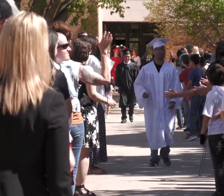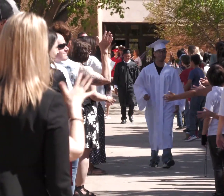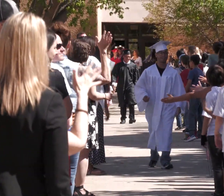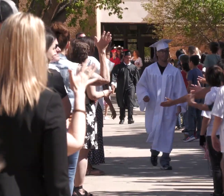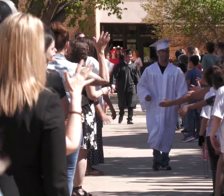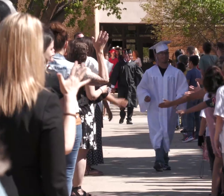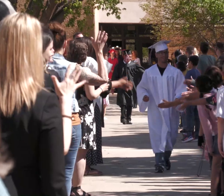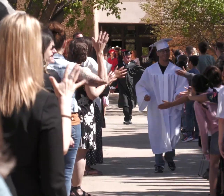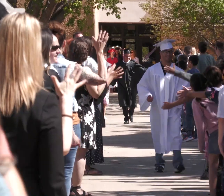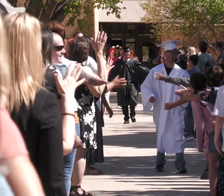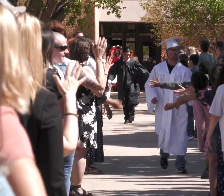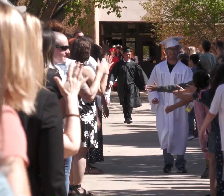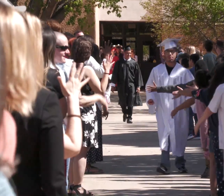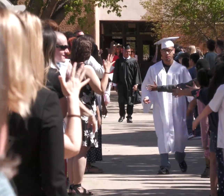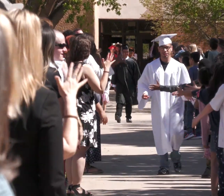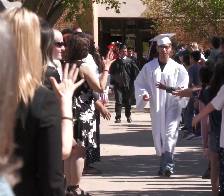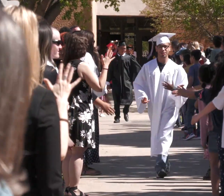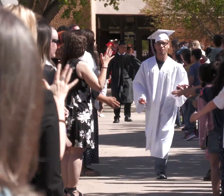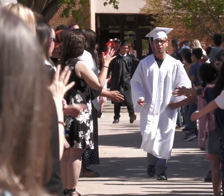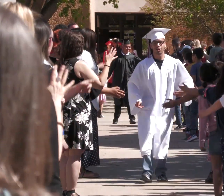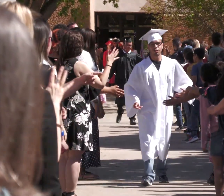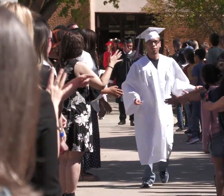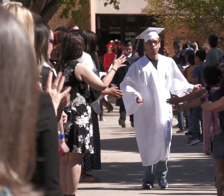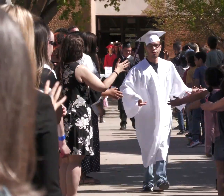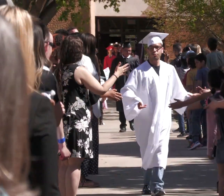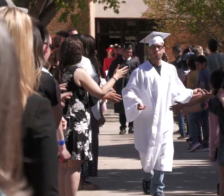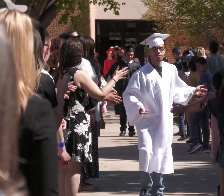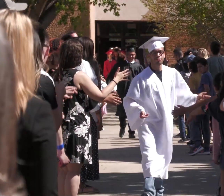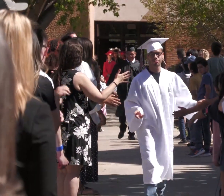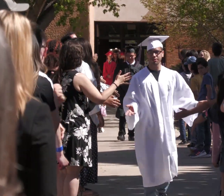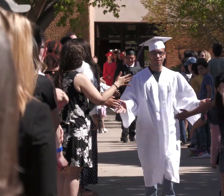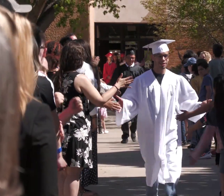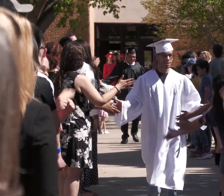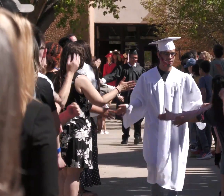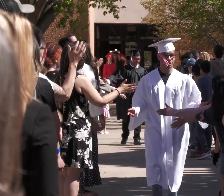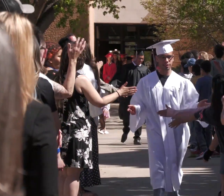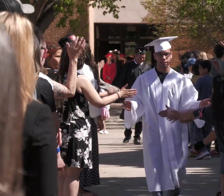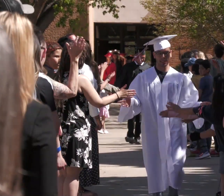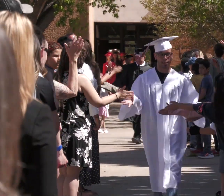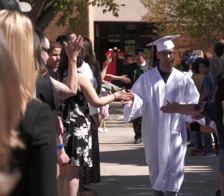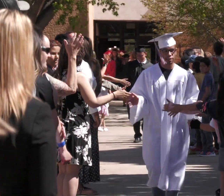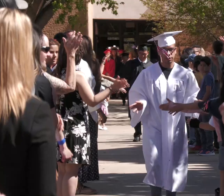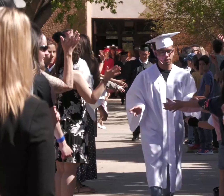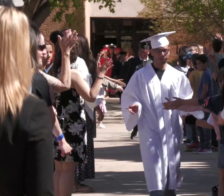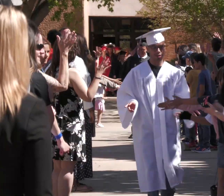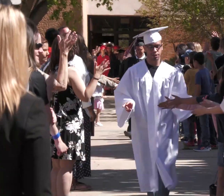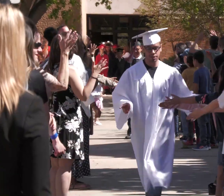Julio Romo Perez walks down the sidewalk, high-fiving students and staff.